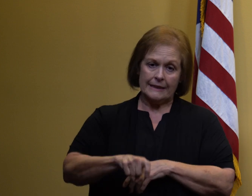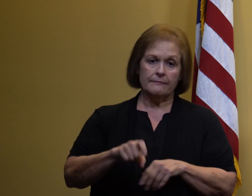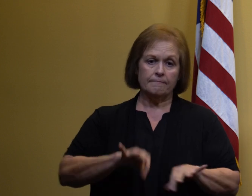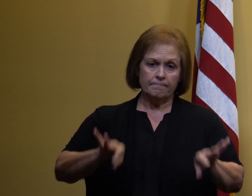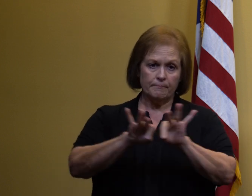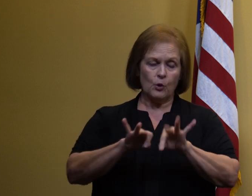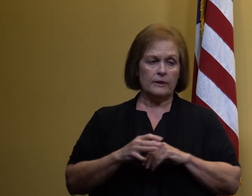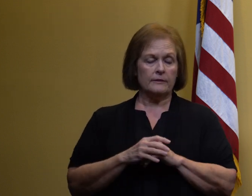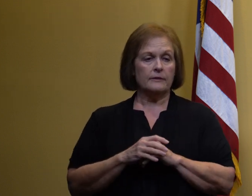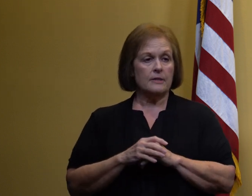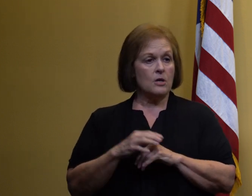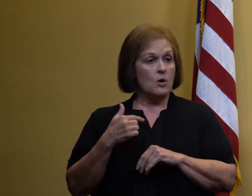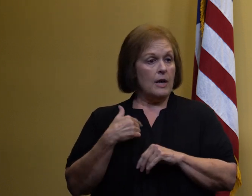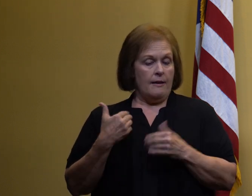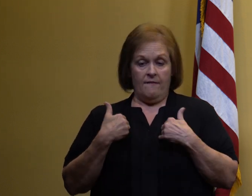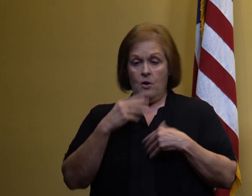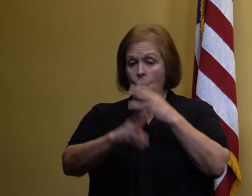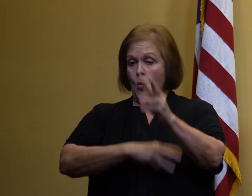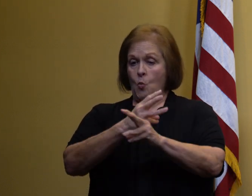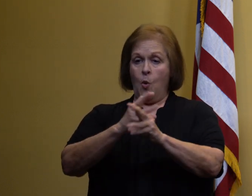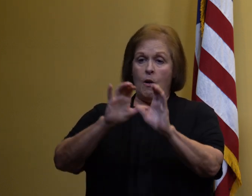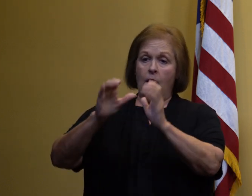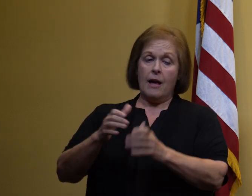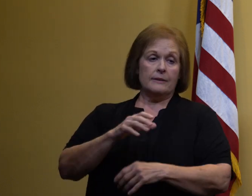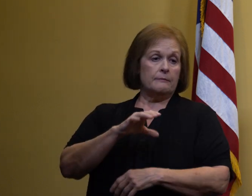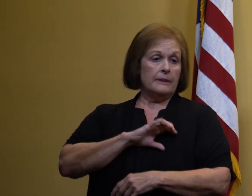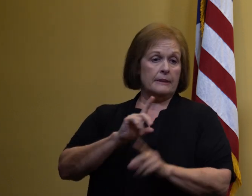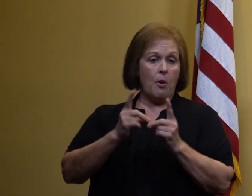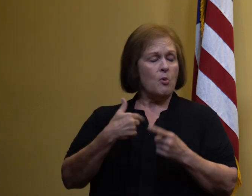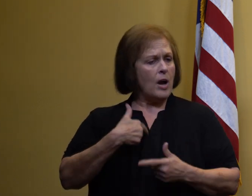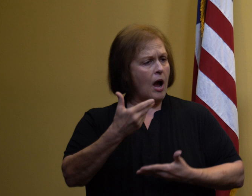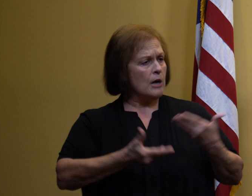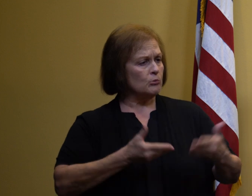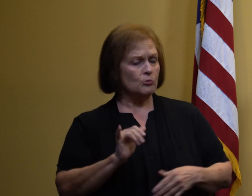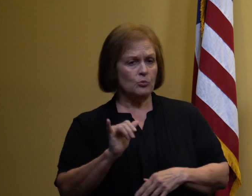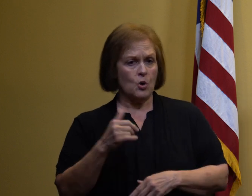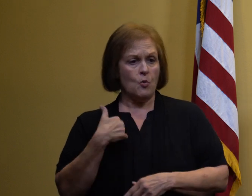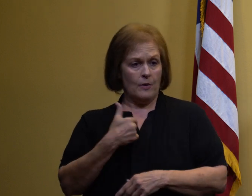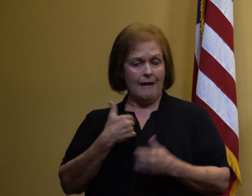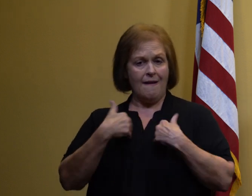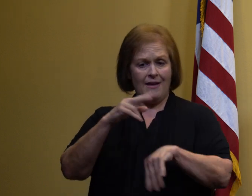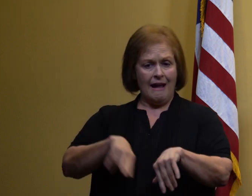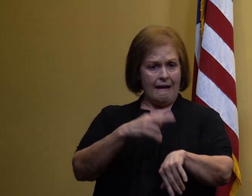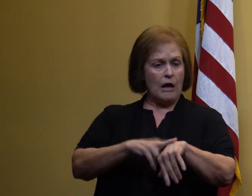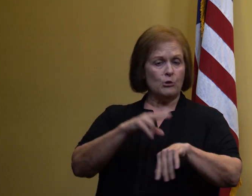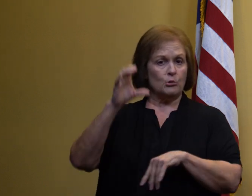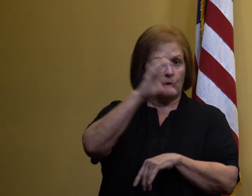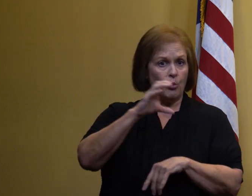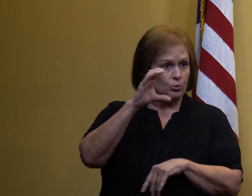We are a world-class police department, and we're hiring. And not only that, we have a national search going